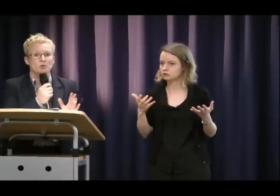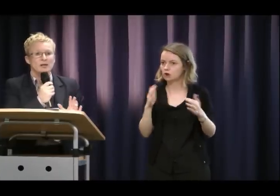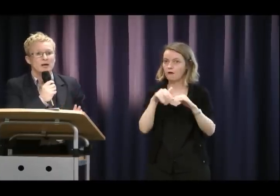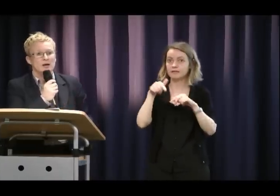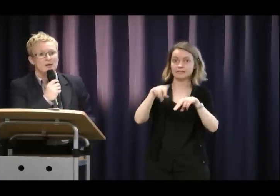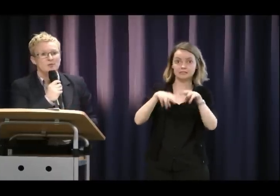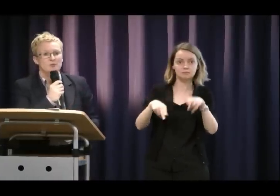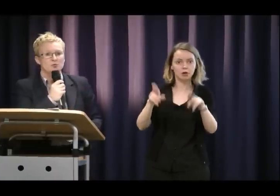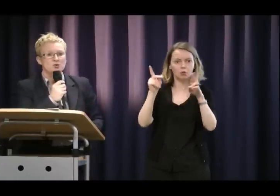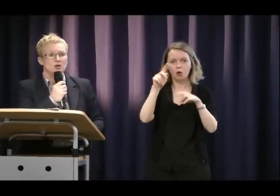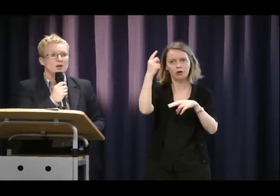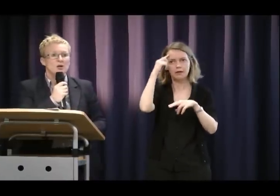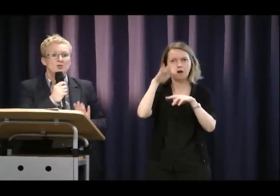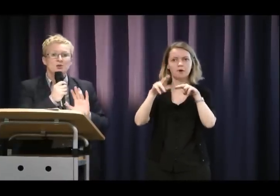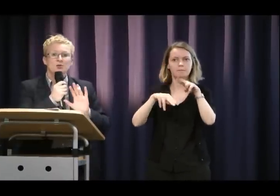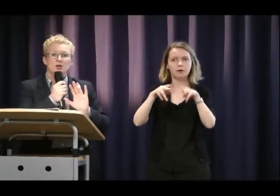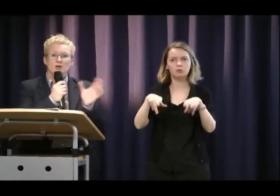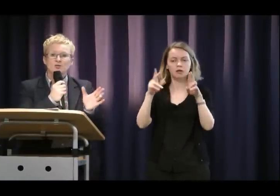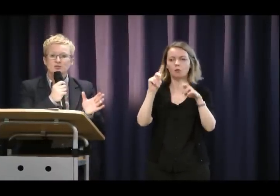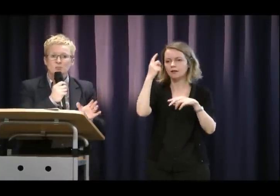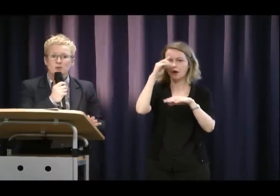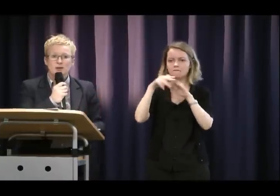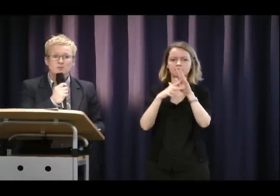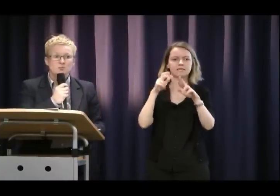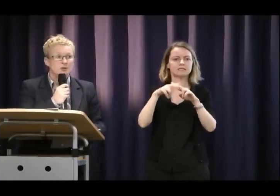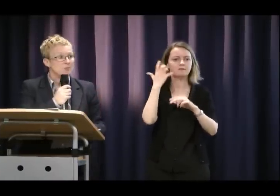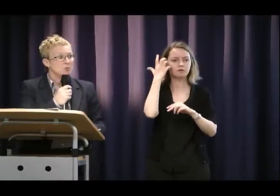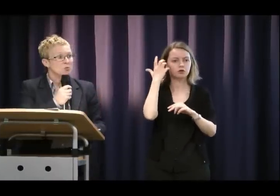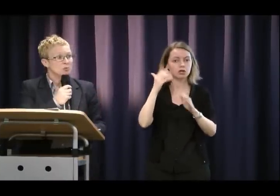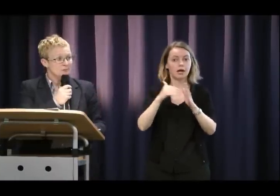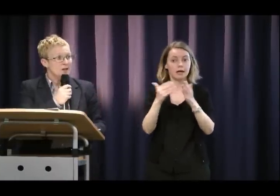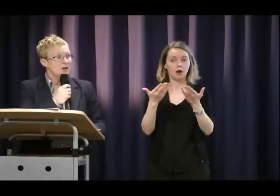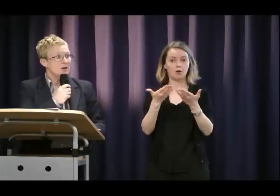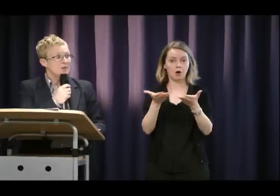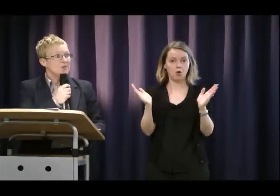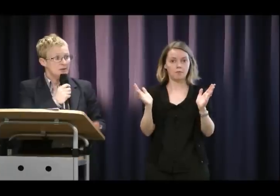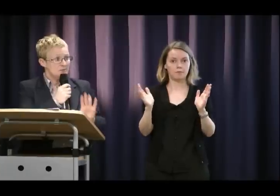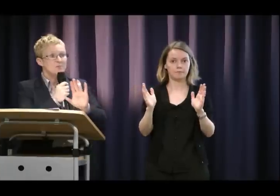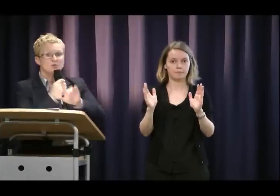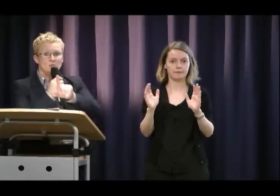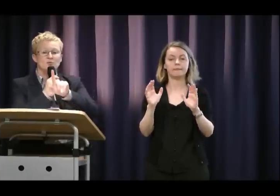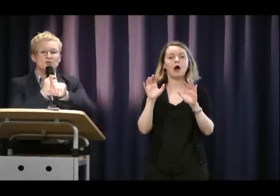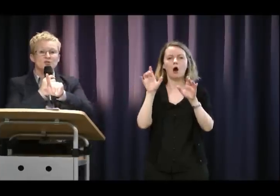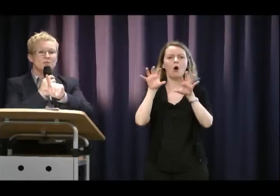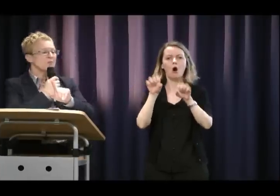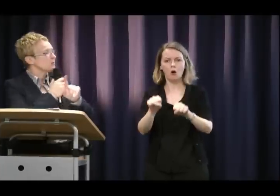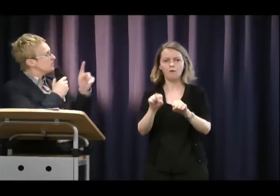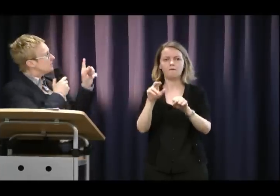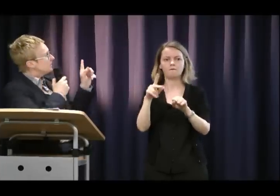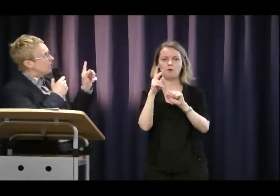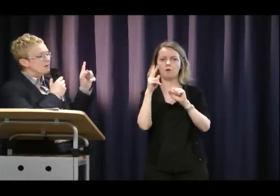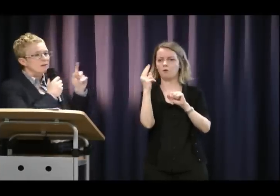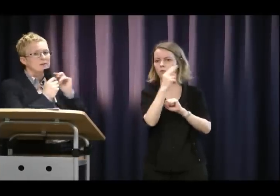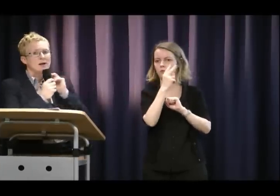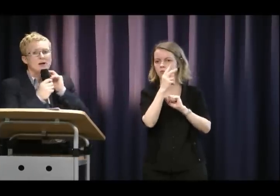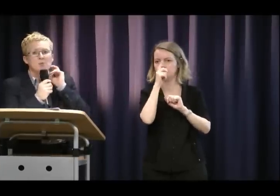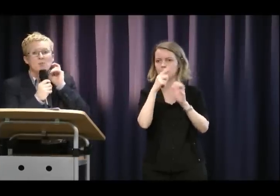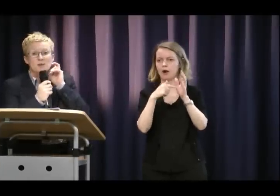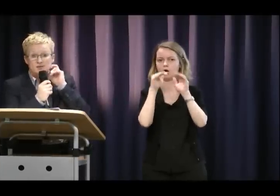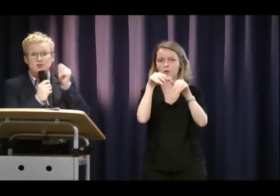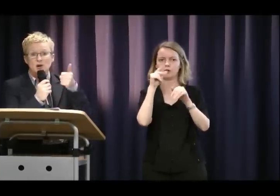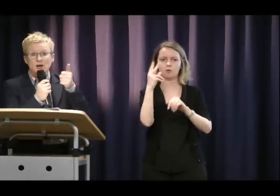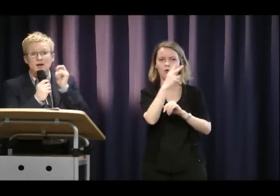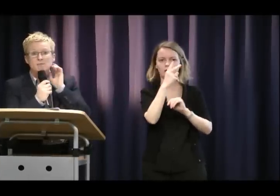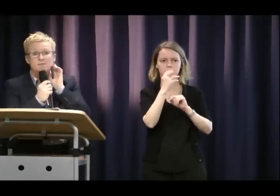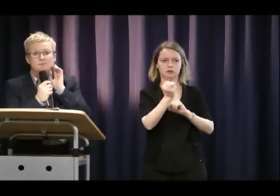the building and the future. So can I just open it up to people? Yep, so we'll just stop for a tick and